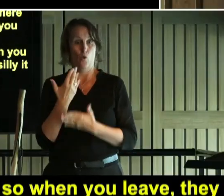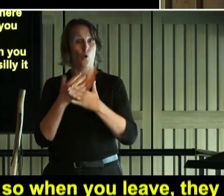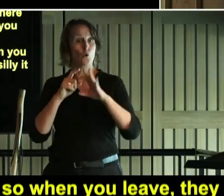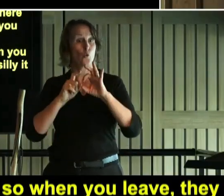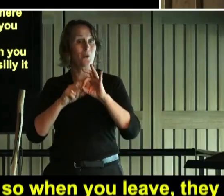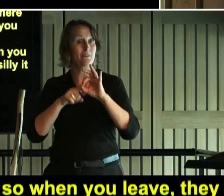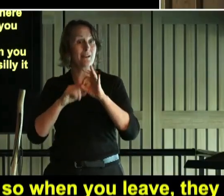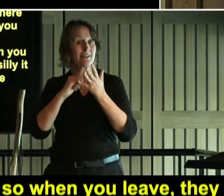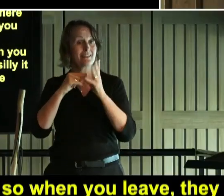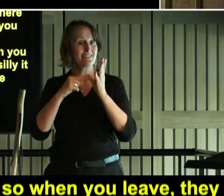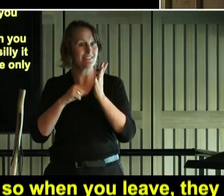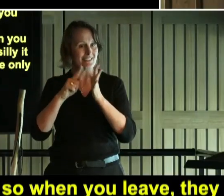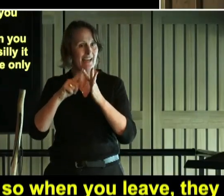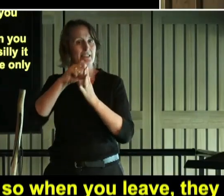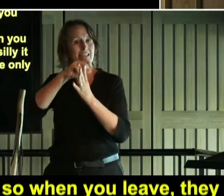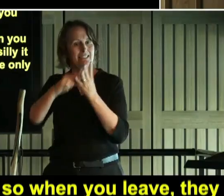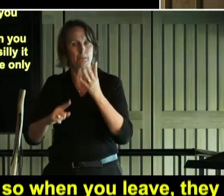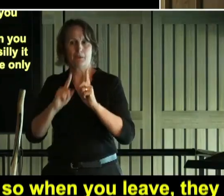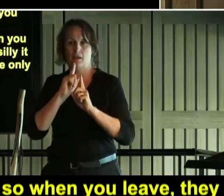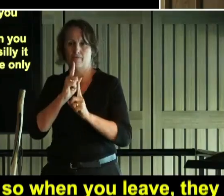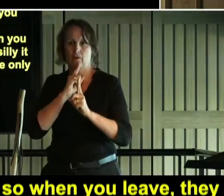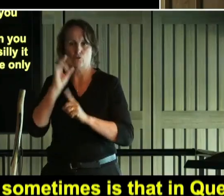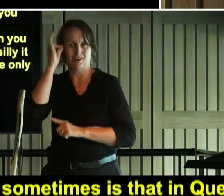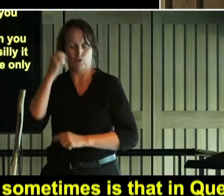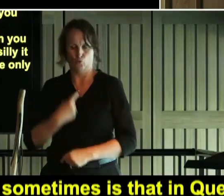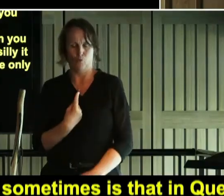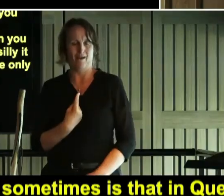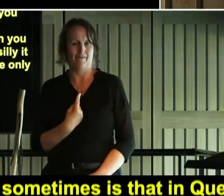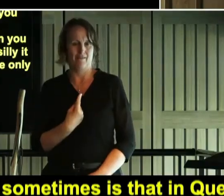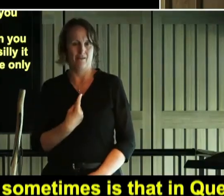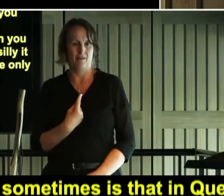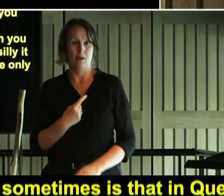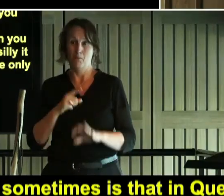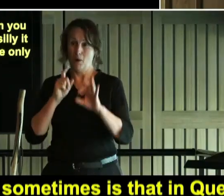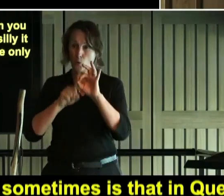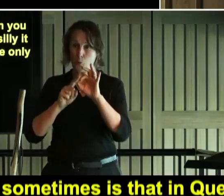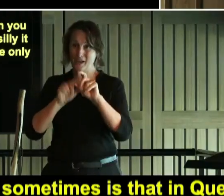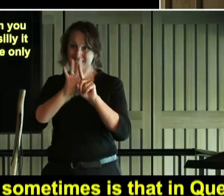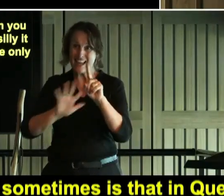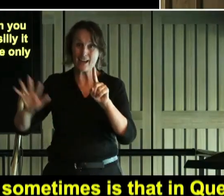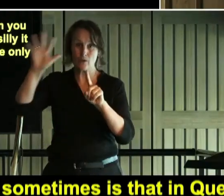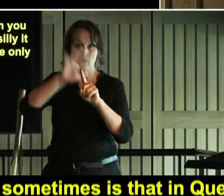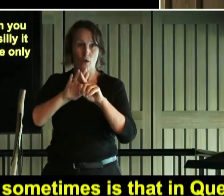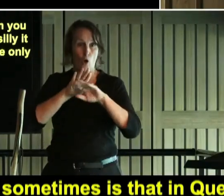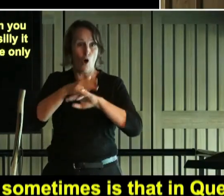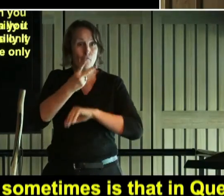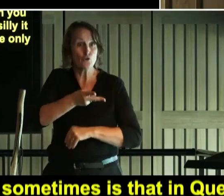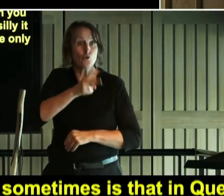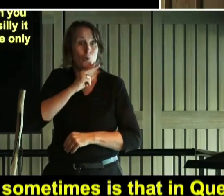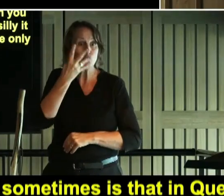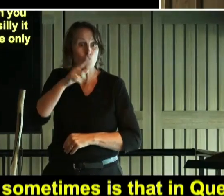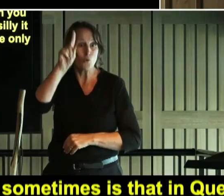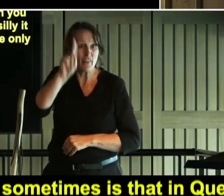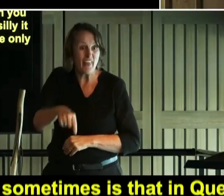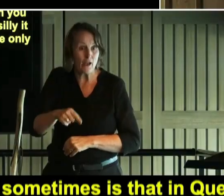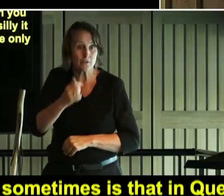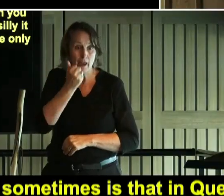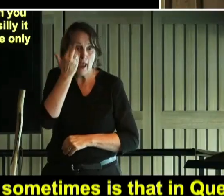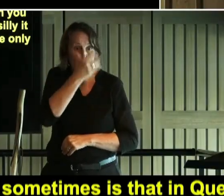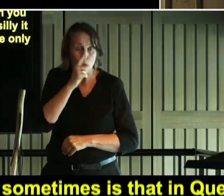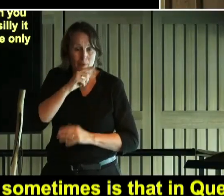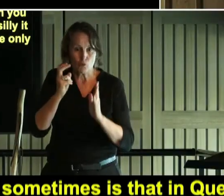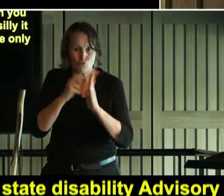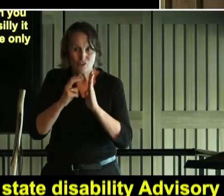the Queensland State Disability Advisory Council. Now in Queensland, statistically, there's over 240,000 Indigenous people